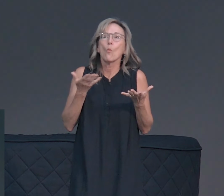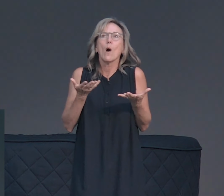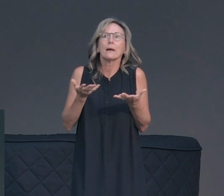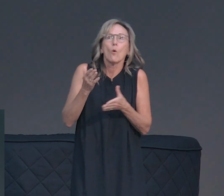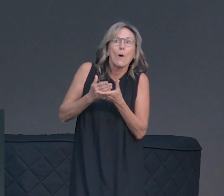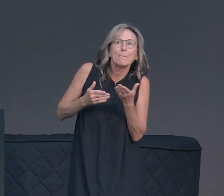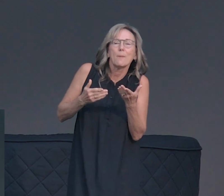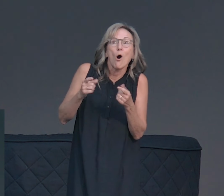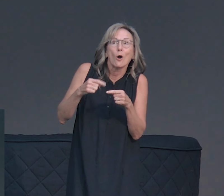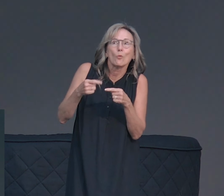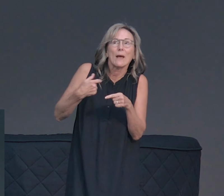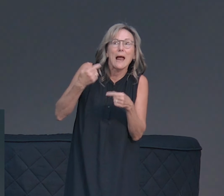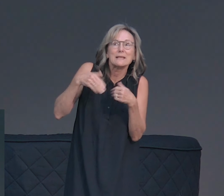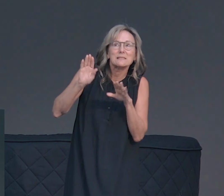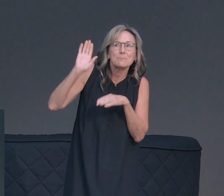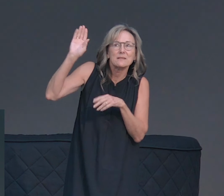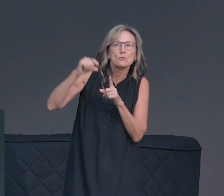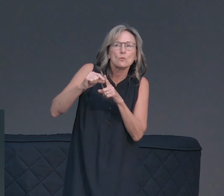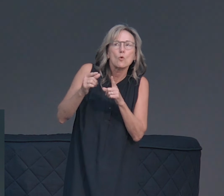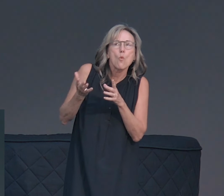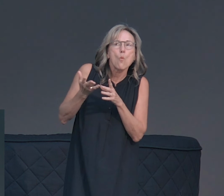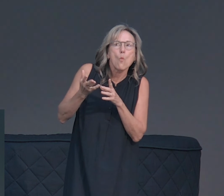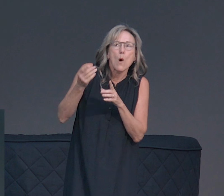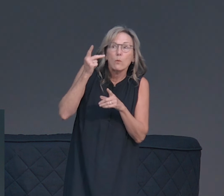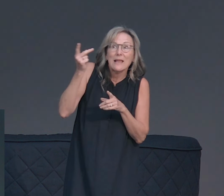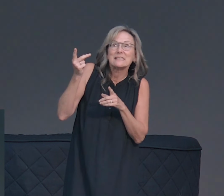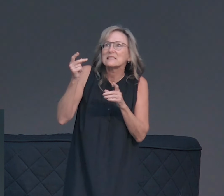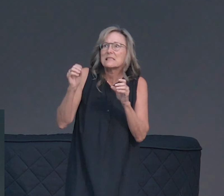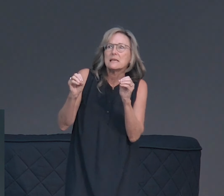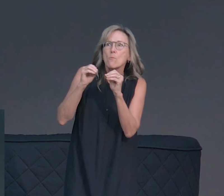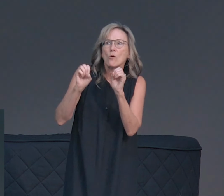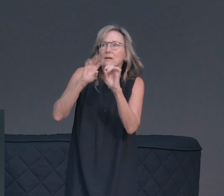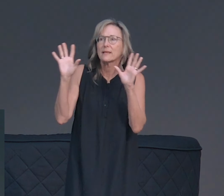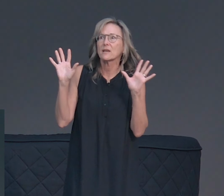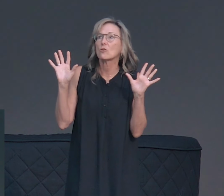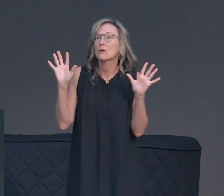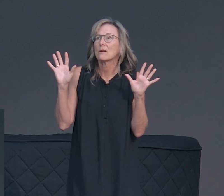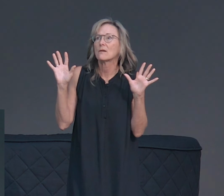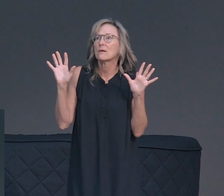when I submit to His Word? What will I see more clearly?